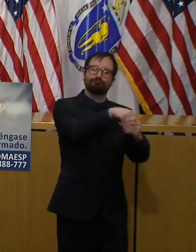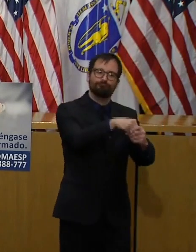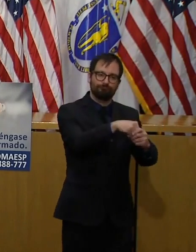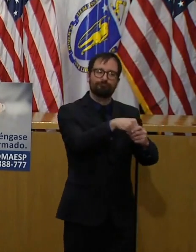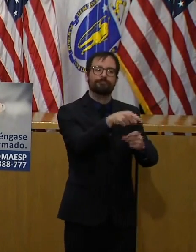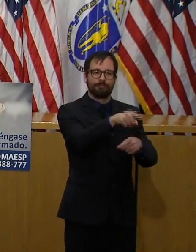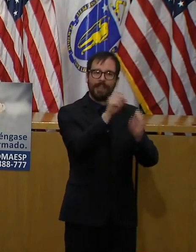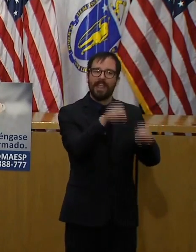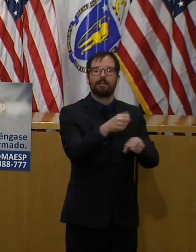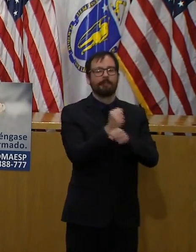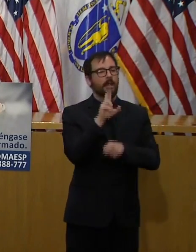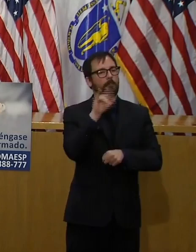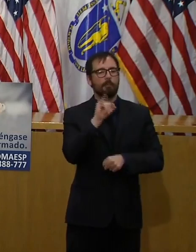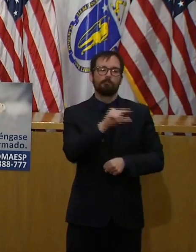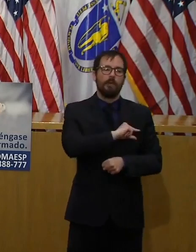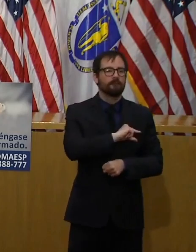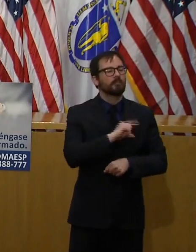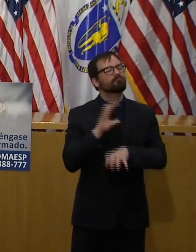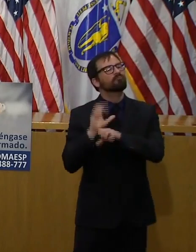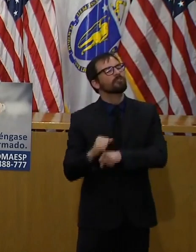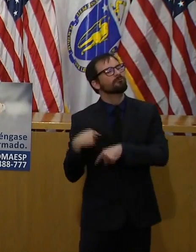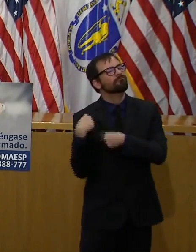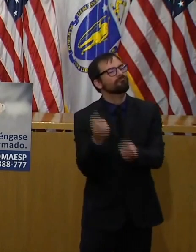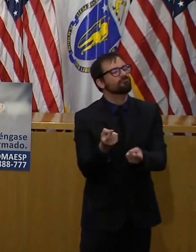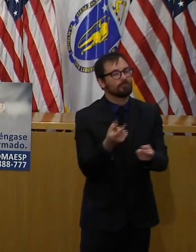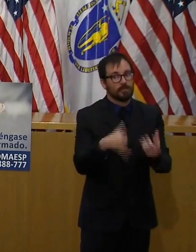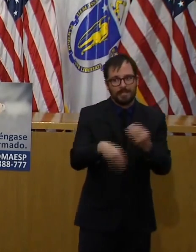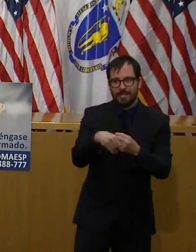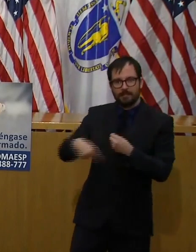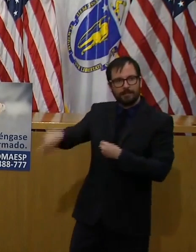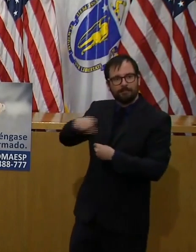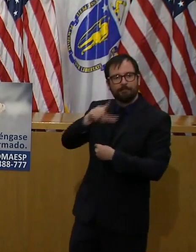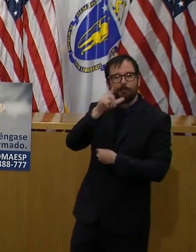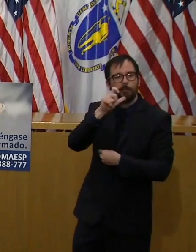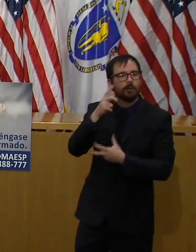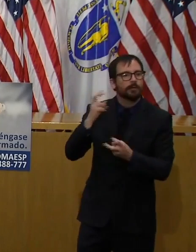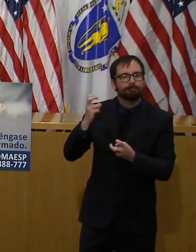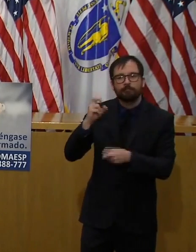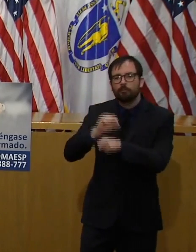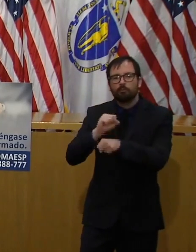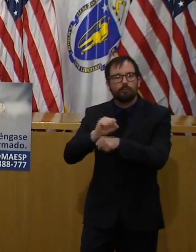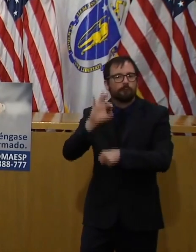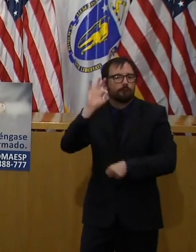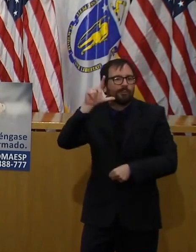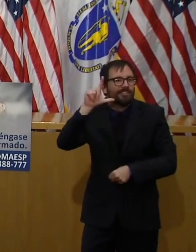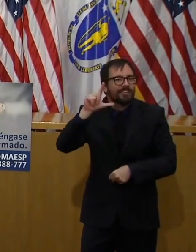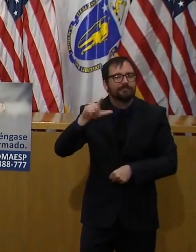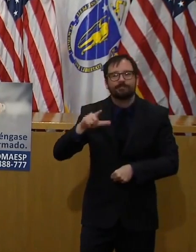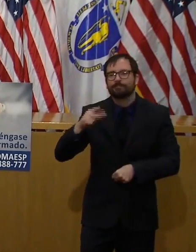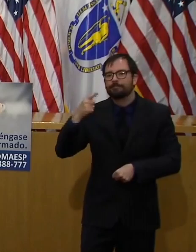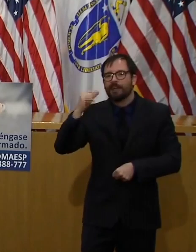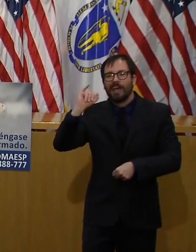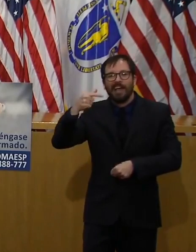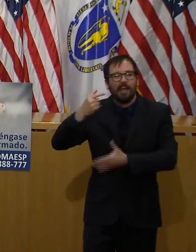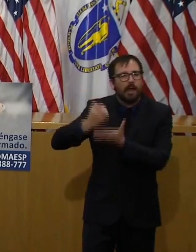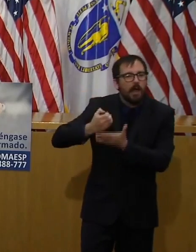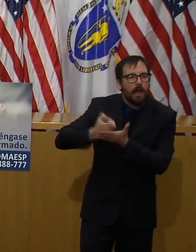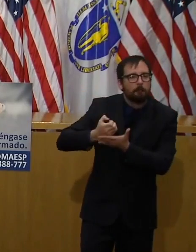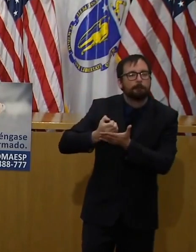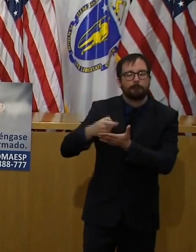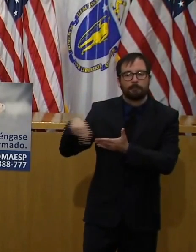get those workers the benefits that they need. We also look forward to sharing more information about that system in the coming